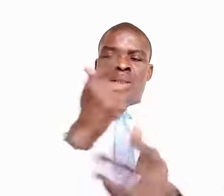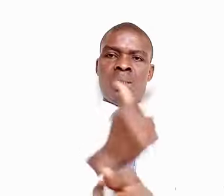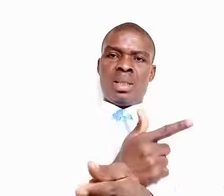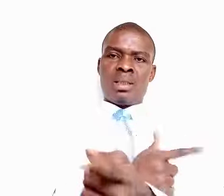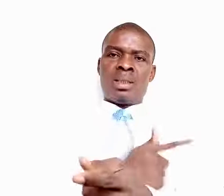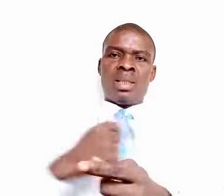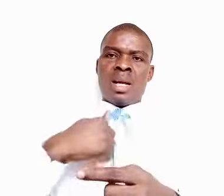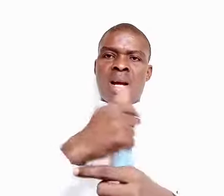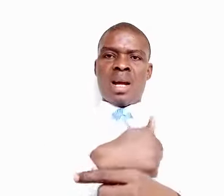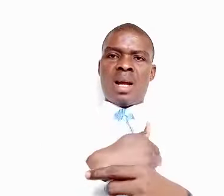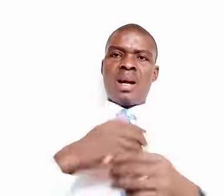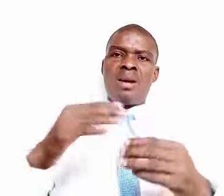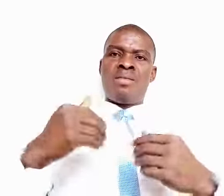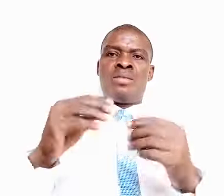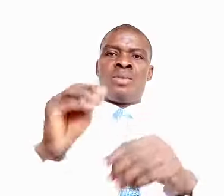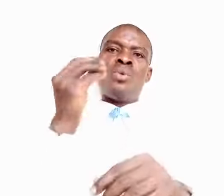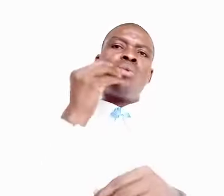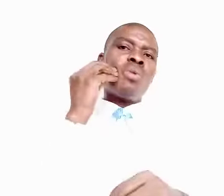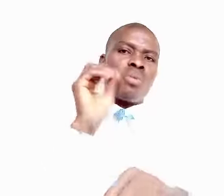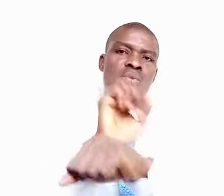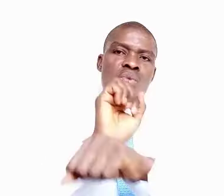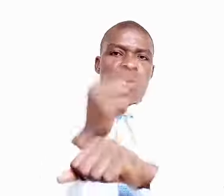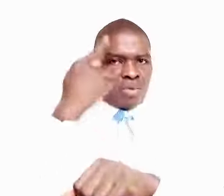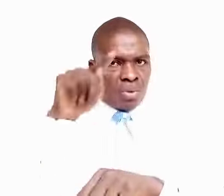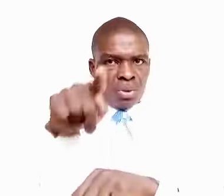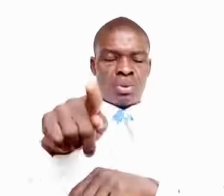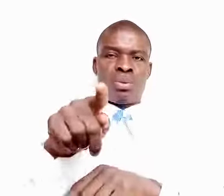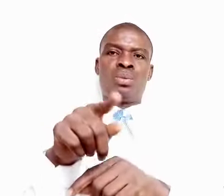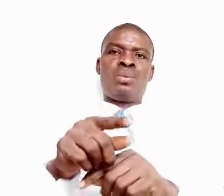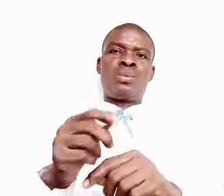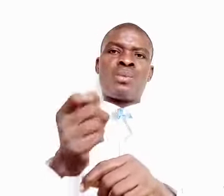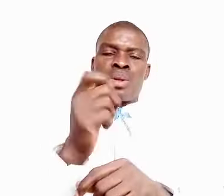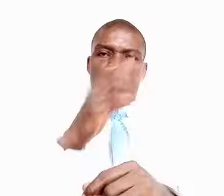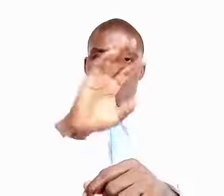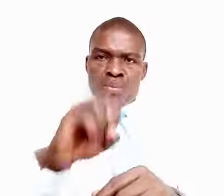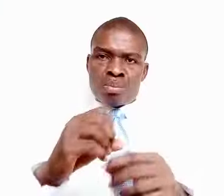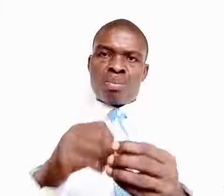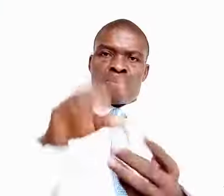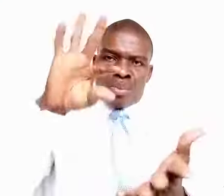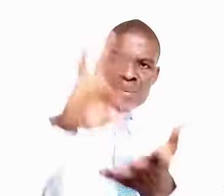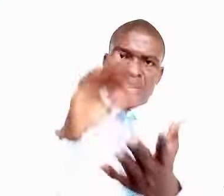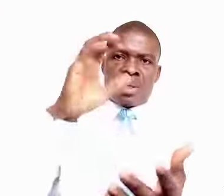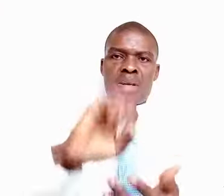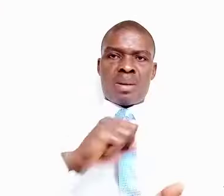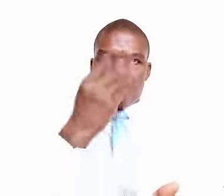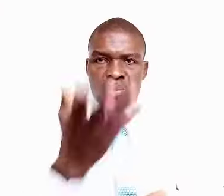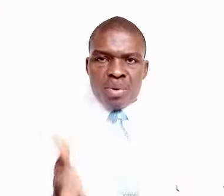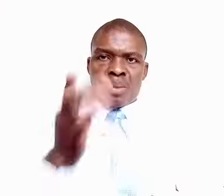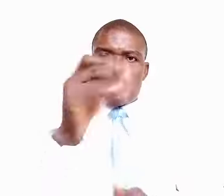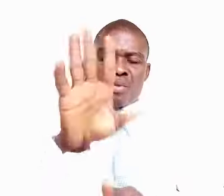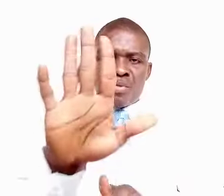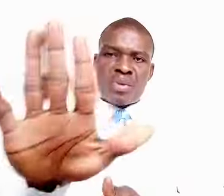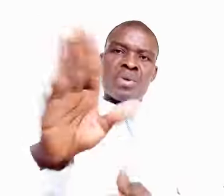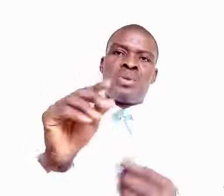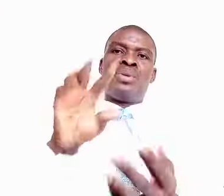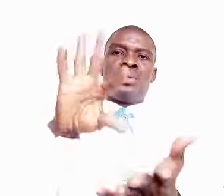prepared this assignment for you. Pick a poem of your choice. Identify all the discerning features of poetry in